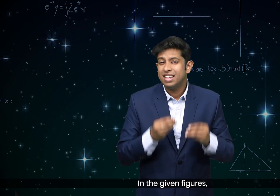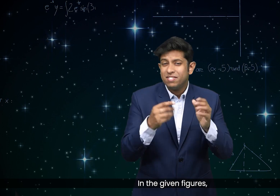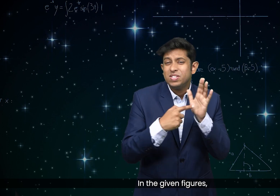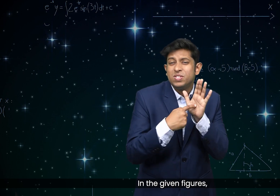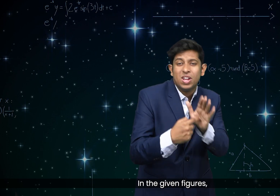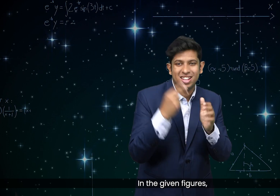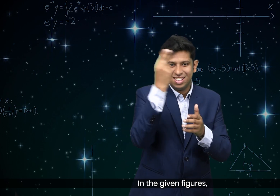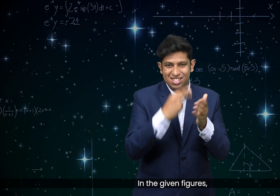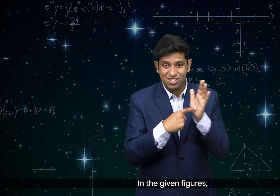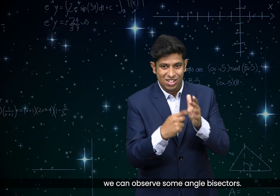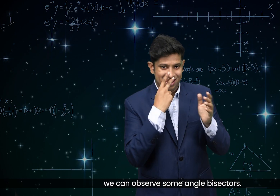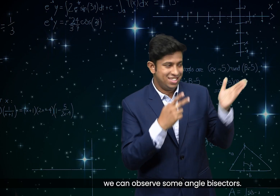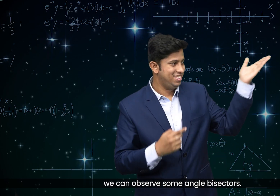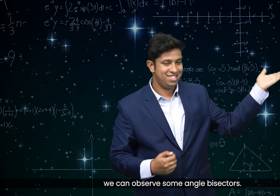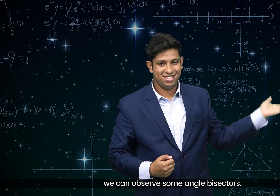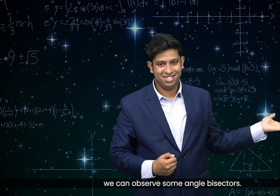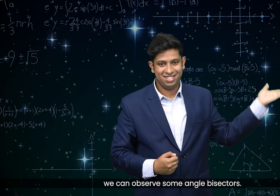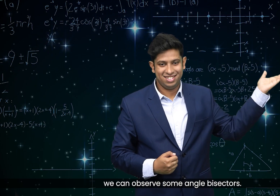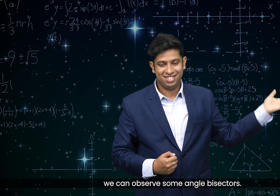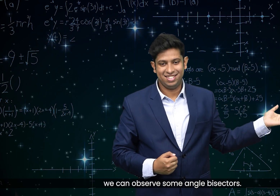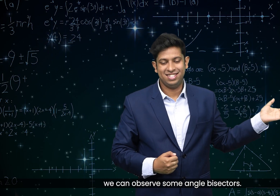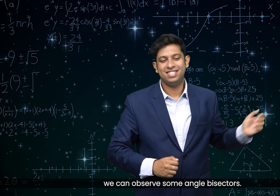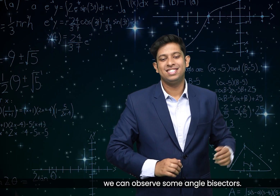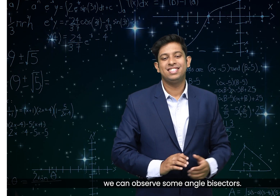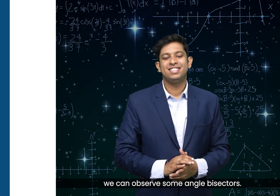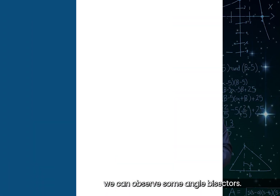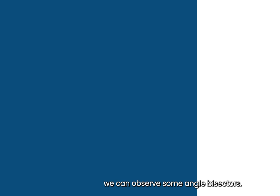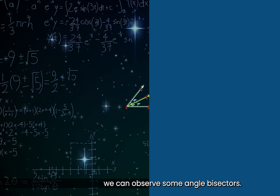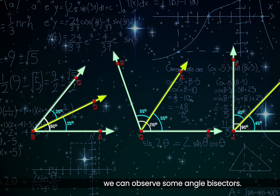In the given figures, we can observe some angle bisectors.